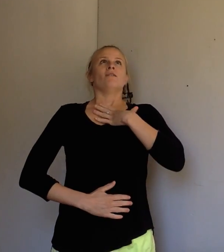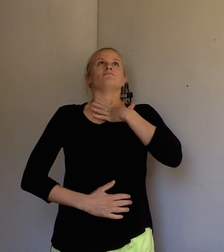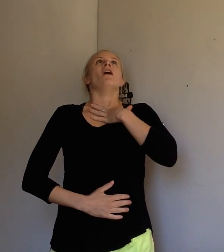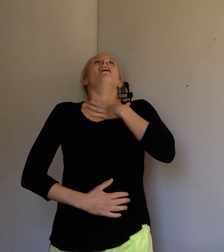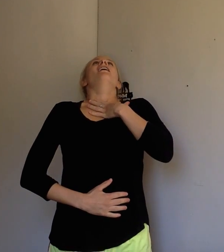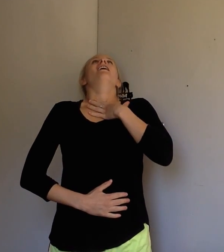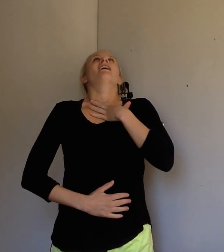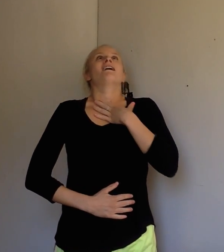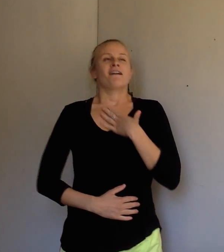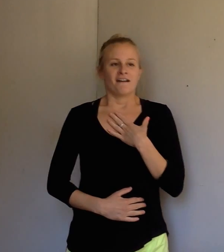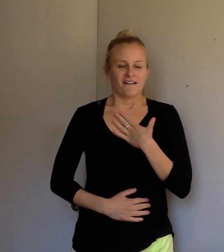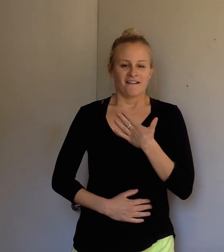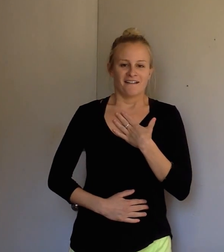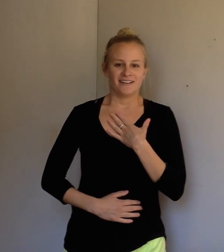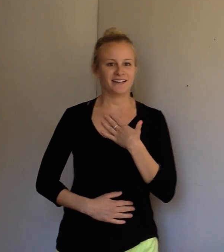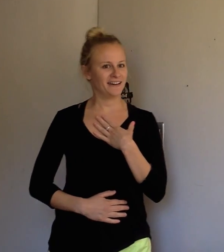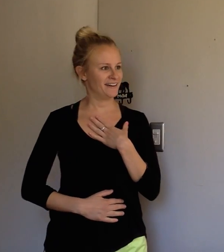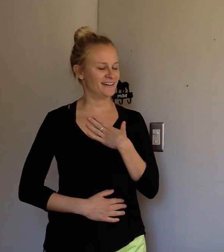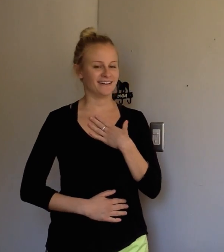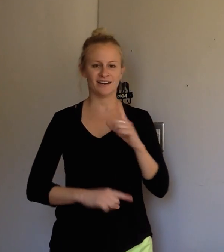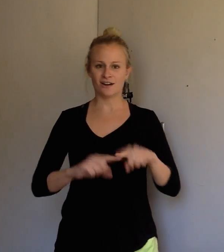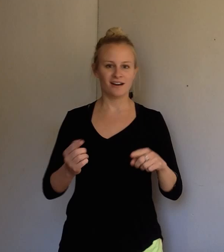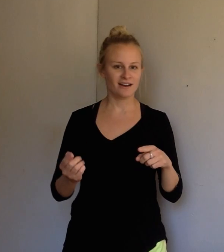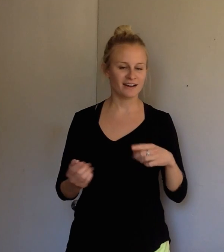happening. And I'm brilliant at this.